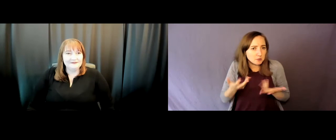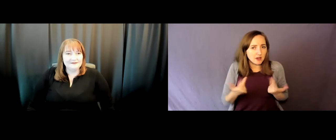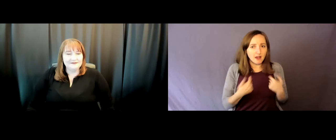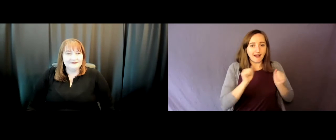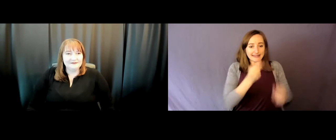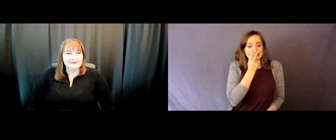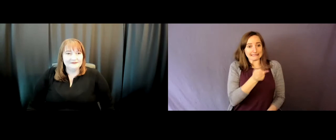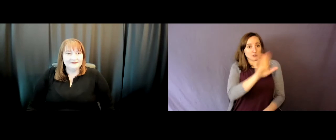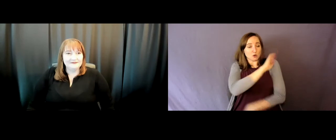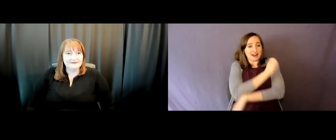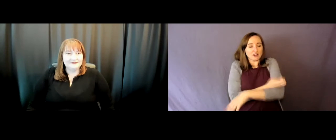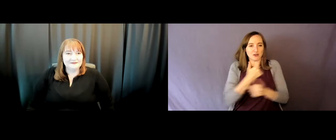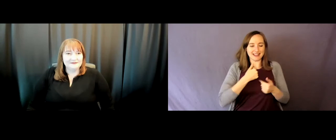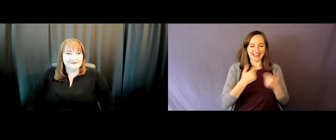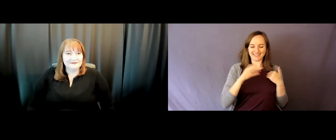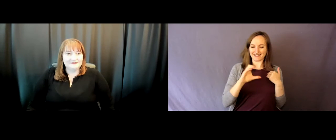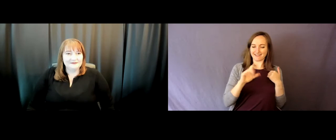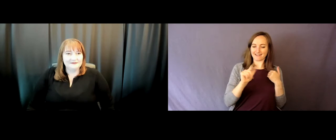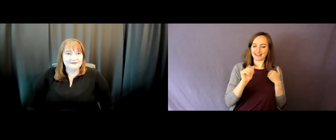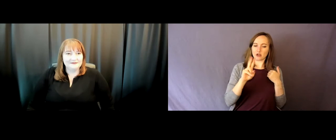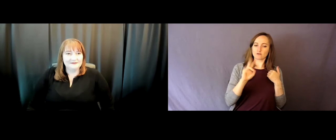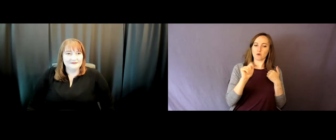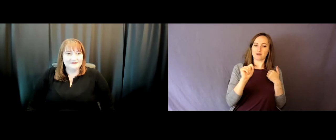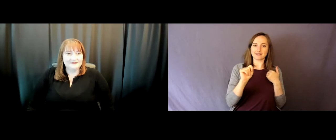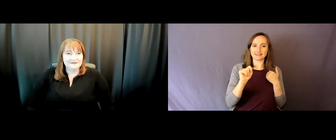see your energy because I have that clairvoyant